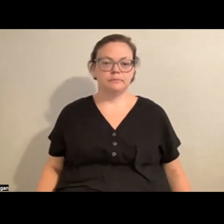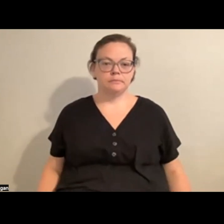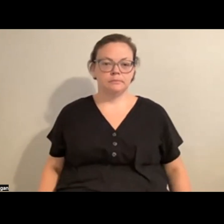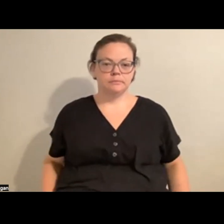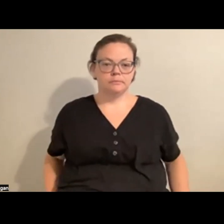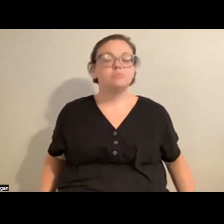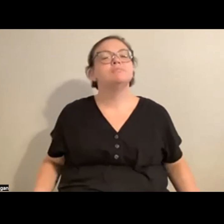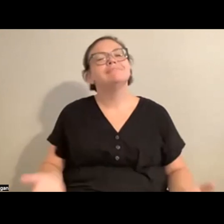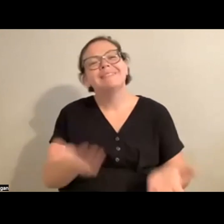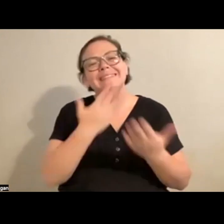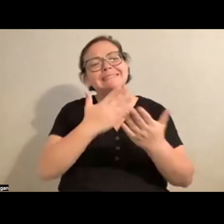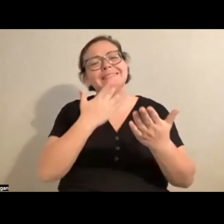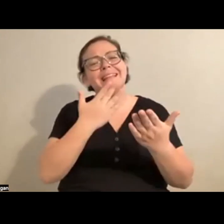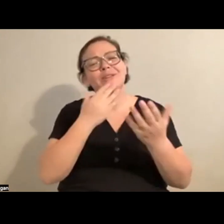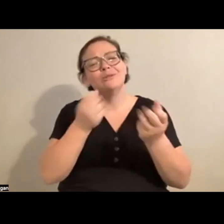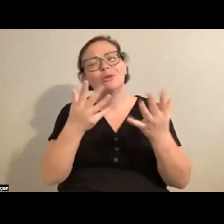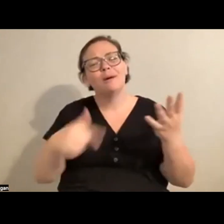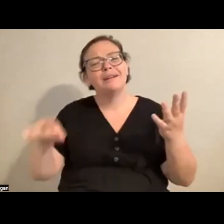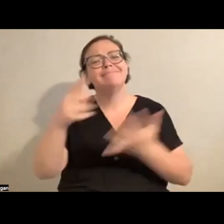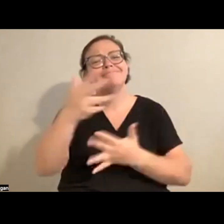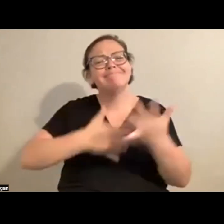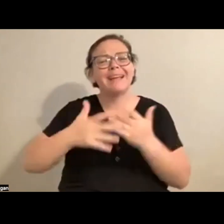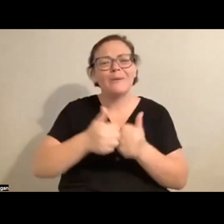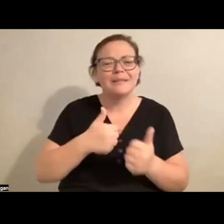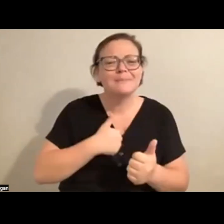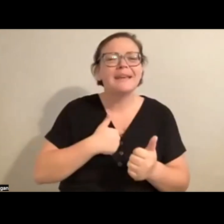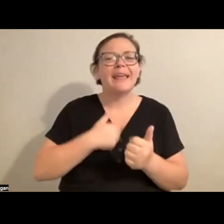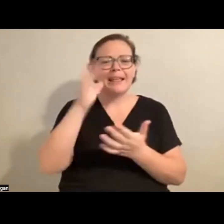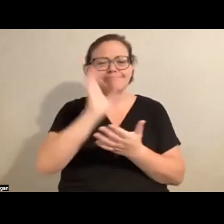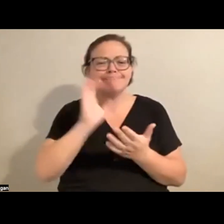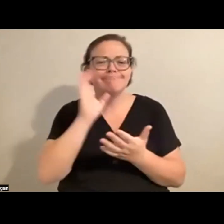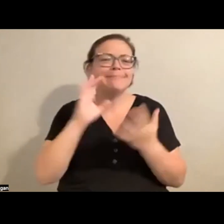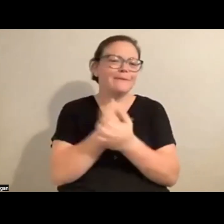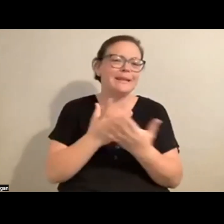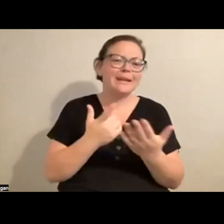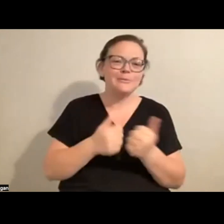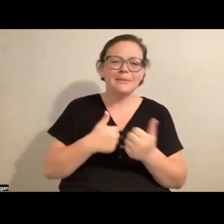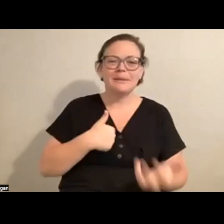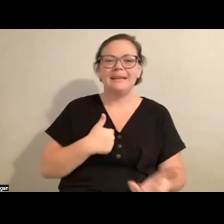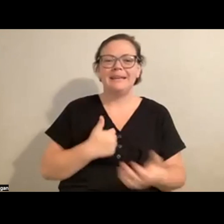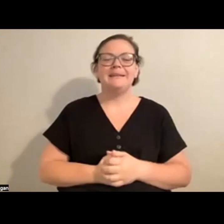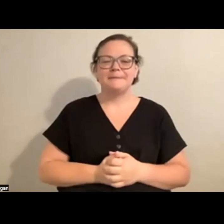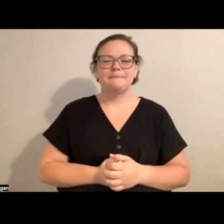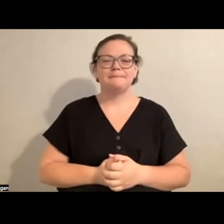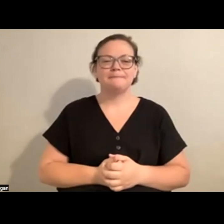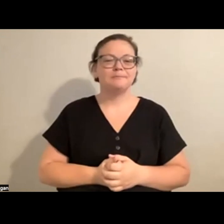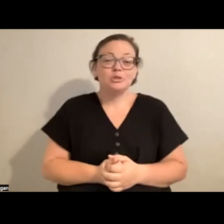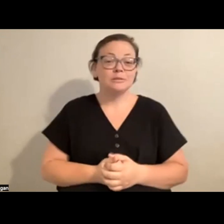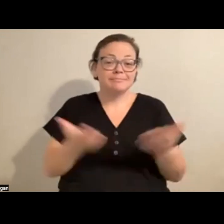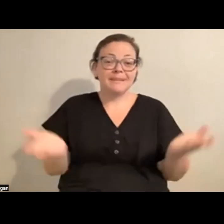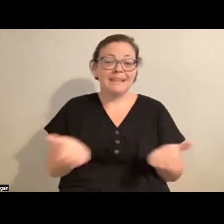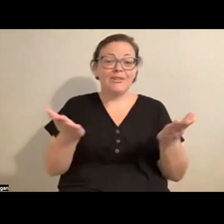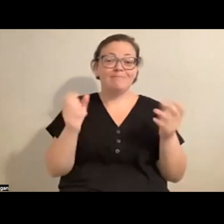Well, thank you so much, everyone, for hanging out with me and exploring all of this with me and just being here.